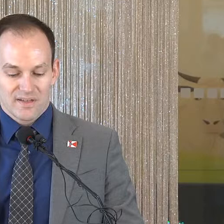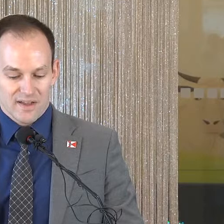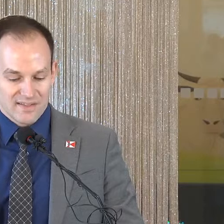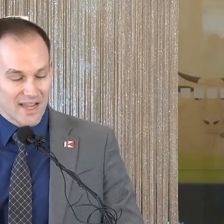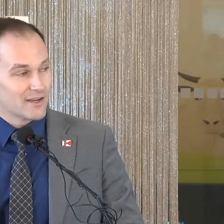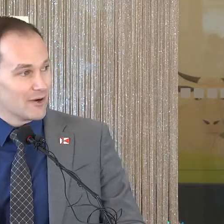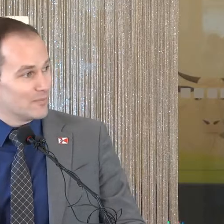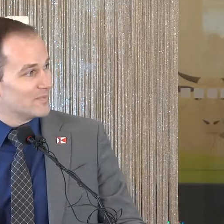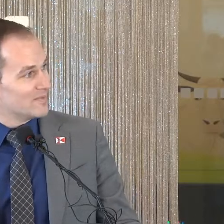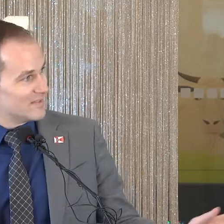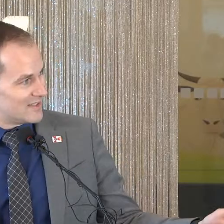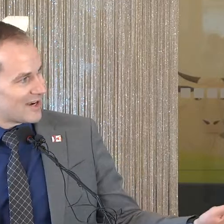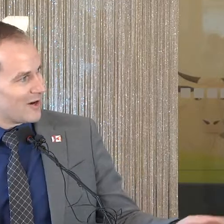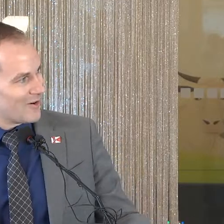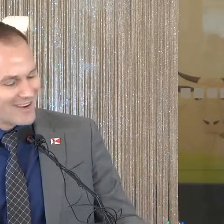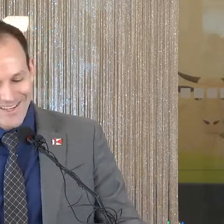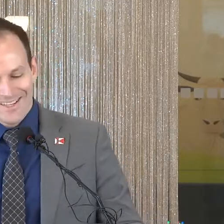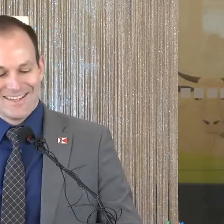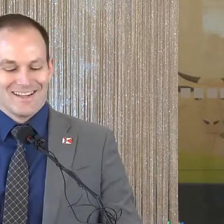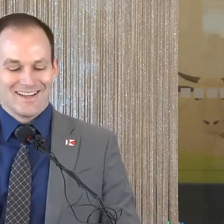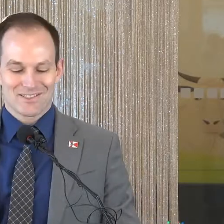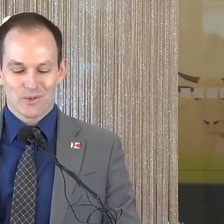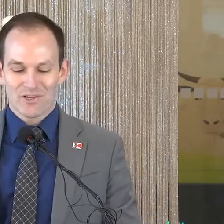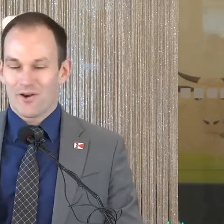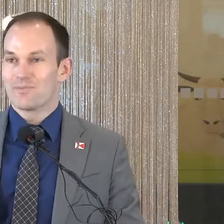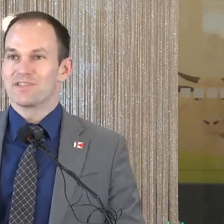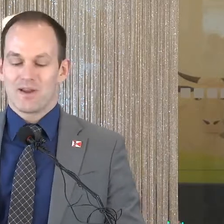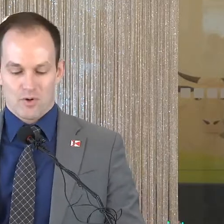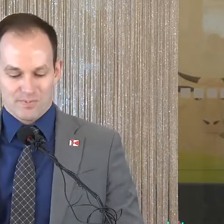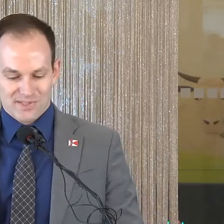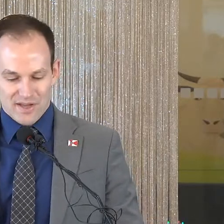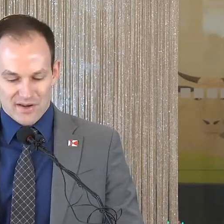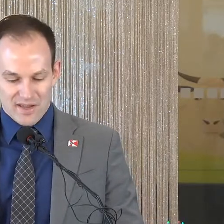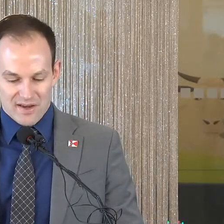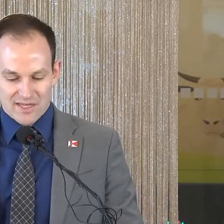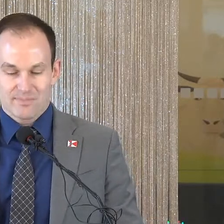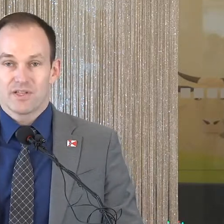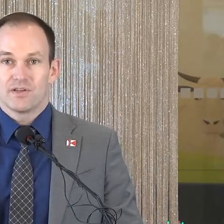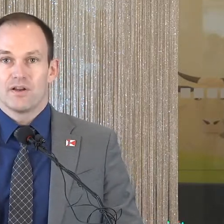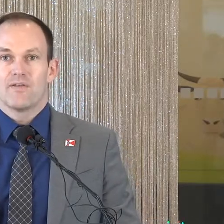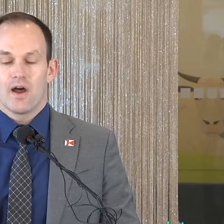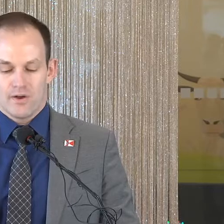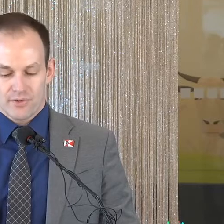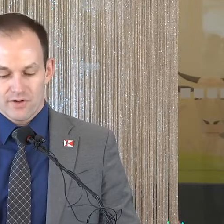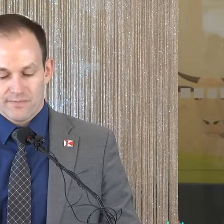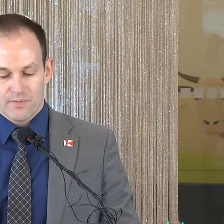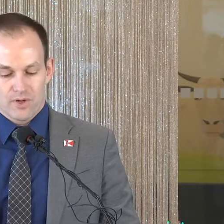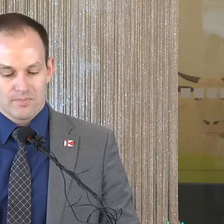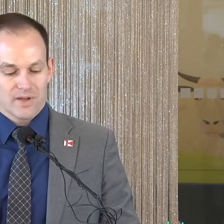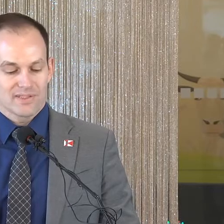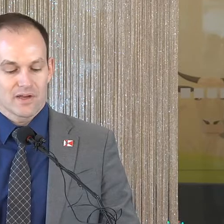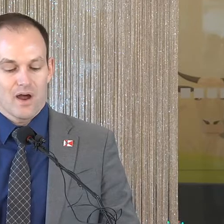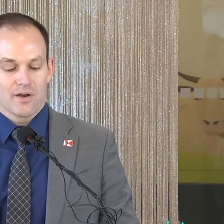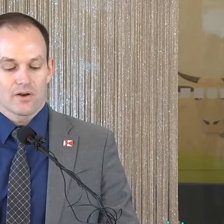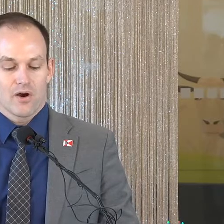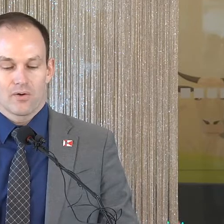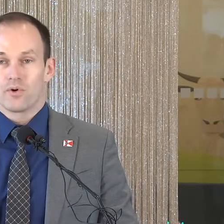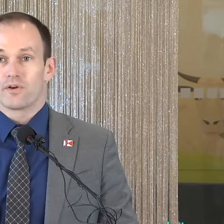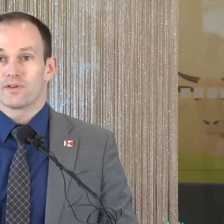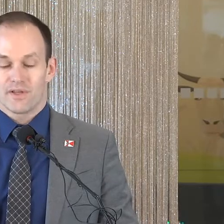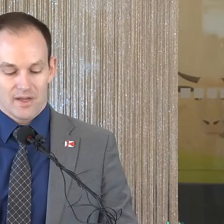Art Deco. It's Deco, right? So the Wichita Art Museum will present an exhibition of 140 plus